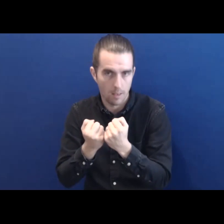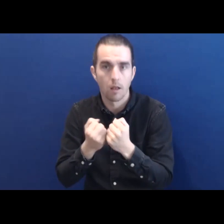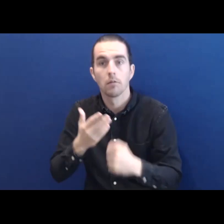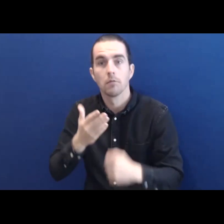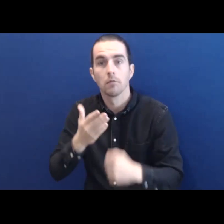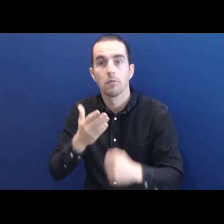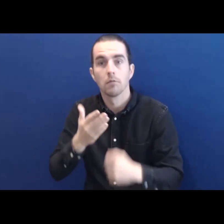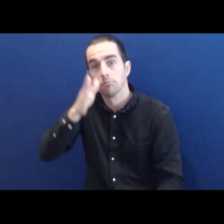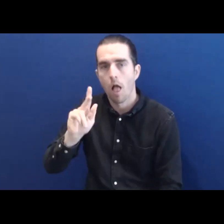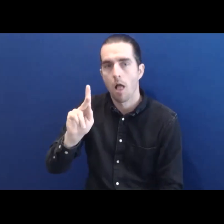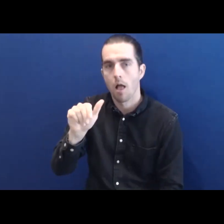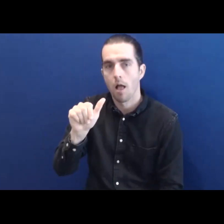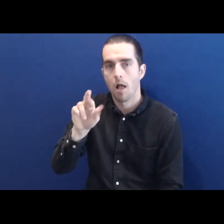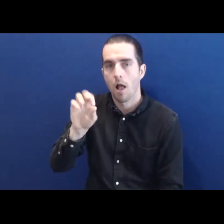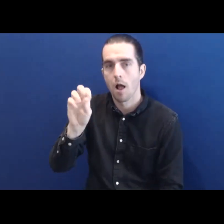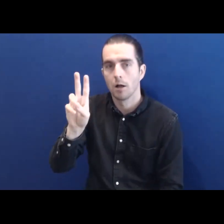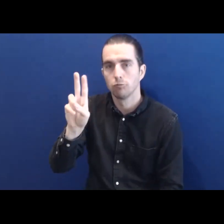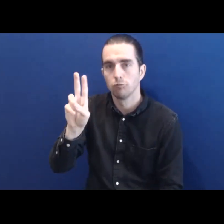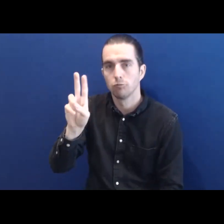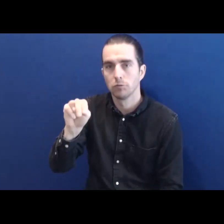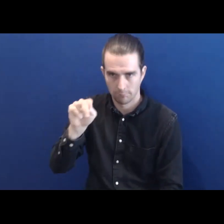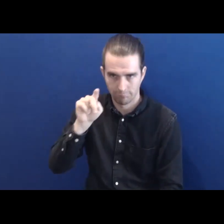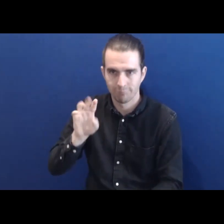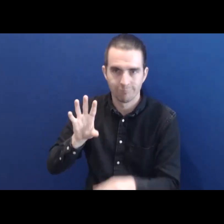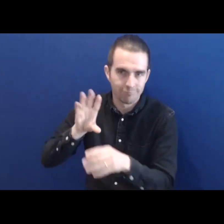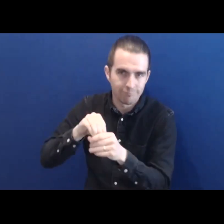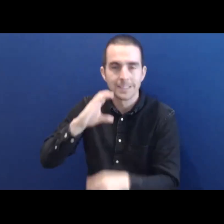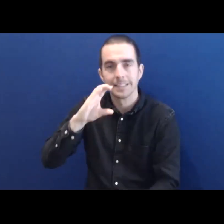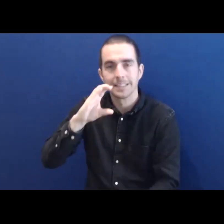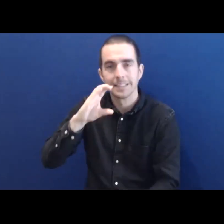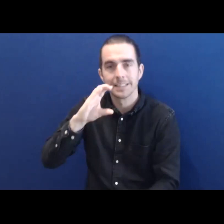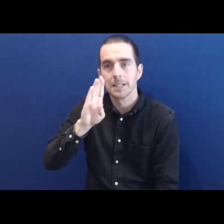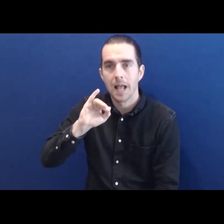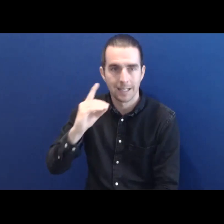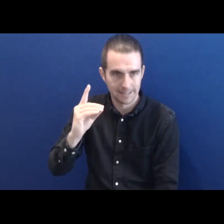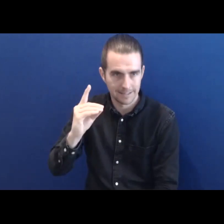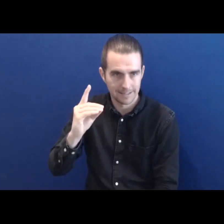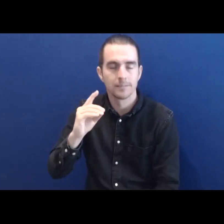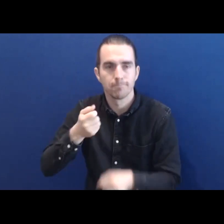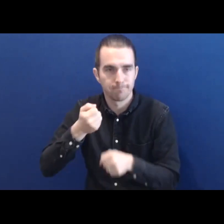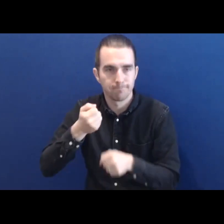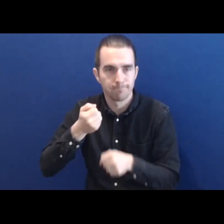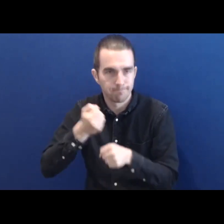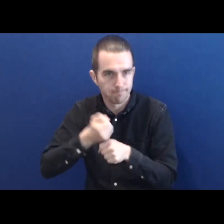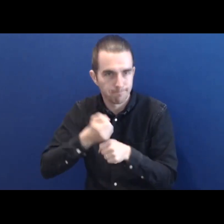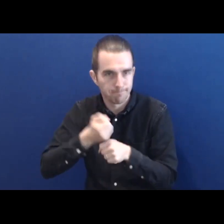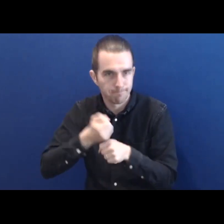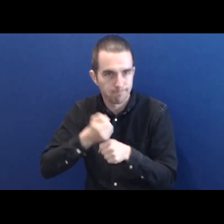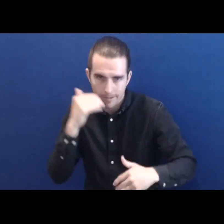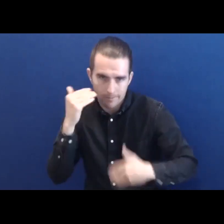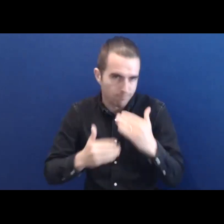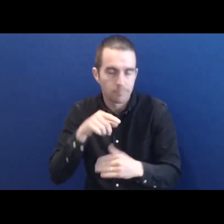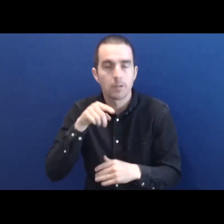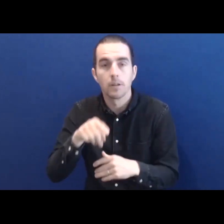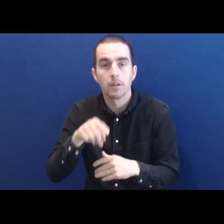with myself. So this is a webinar organized both by the DPO task group as well as the